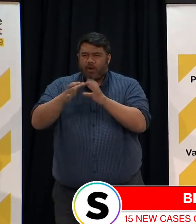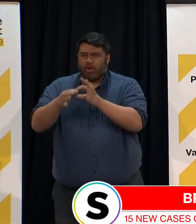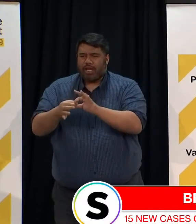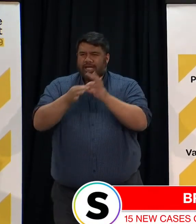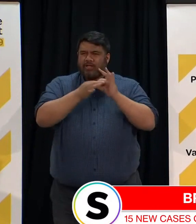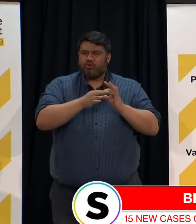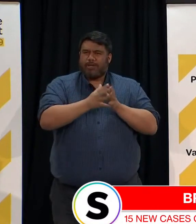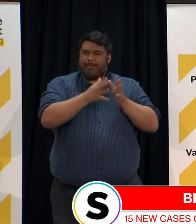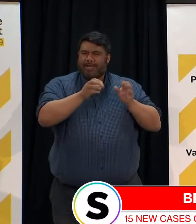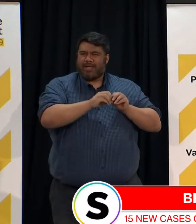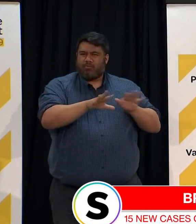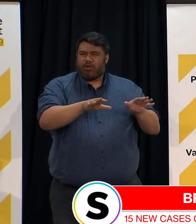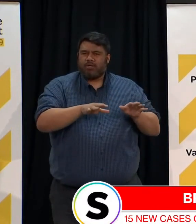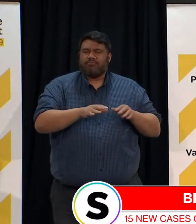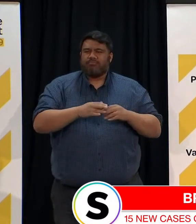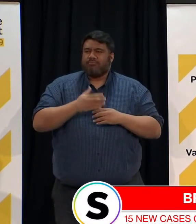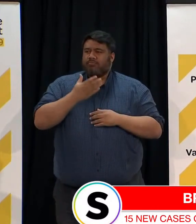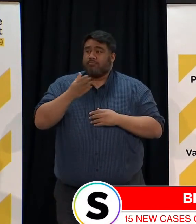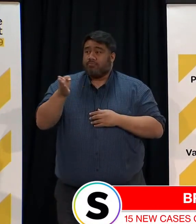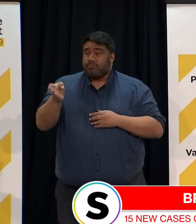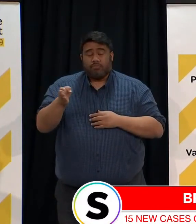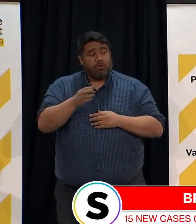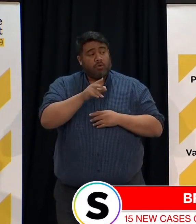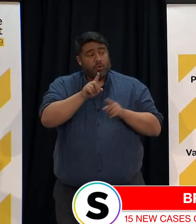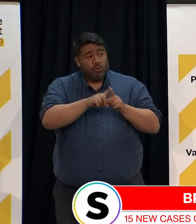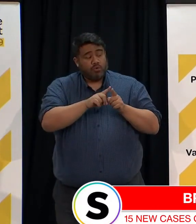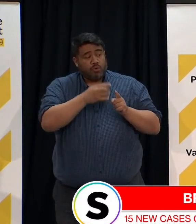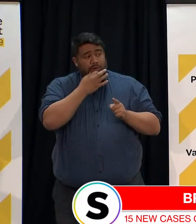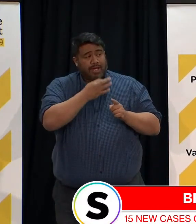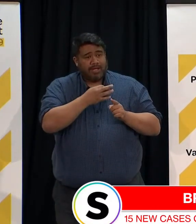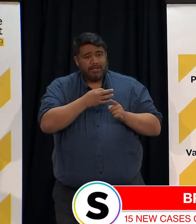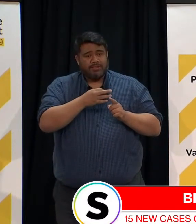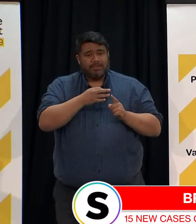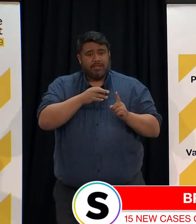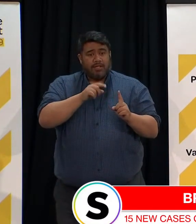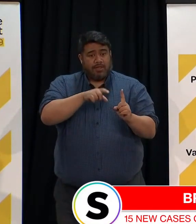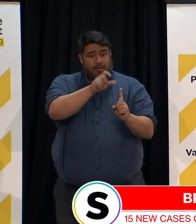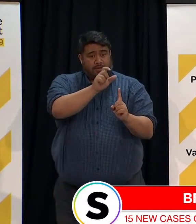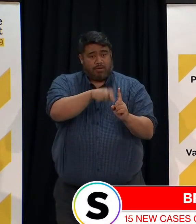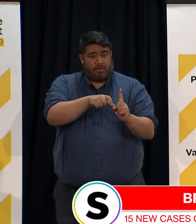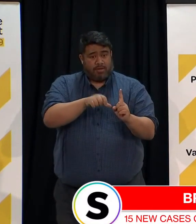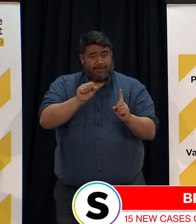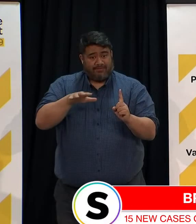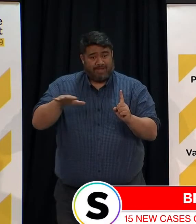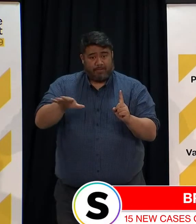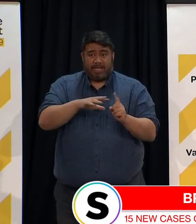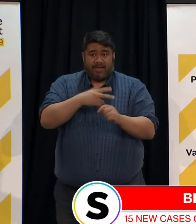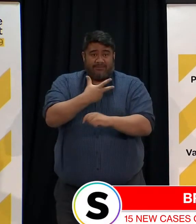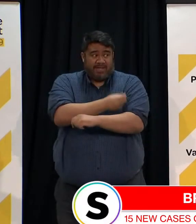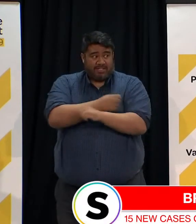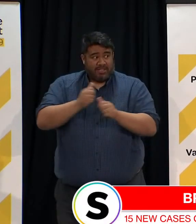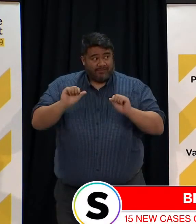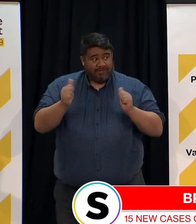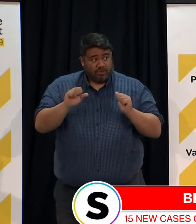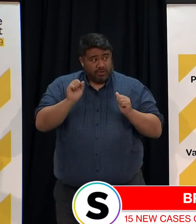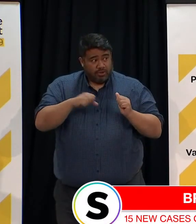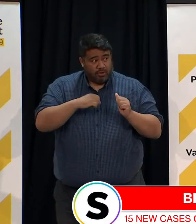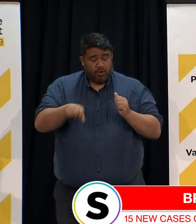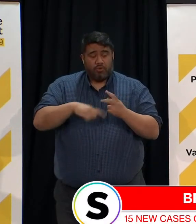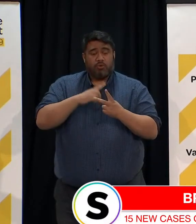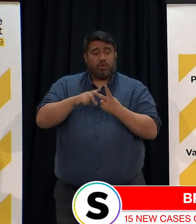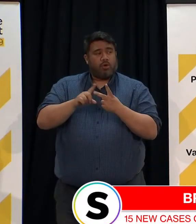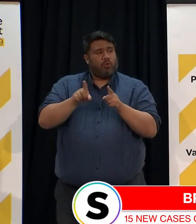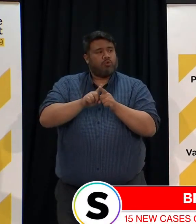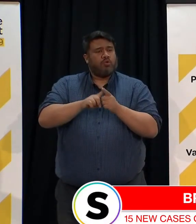the patient or his family vaccinated, and what is the impact on surgeries and treatments more broadly